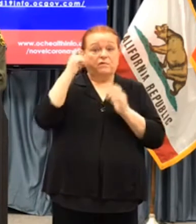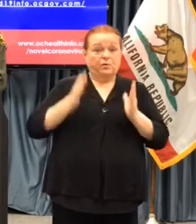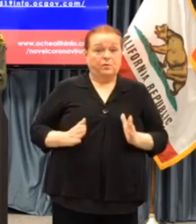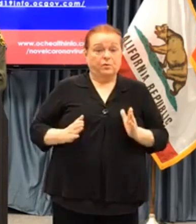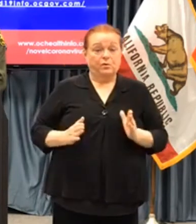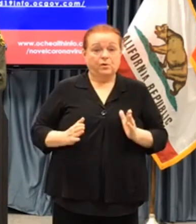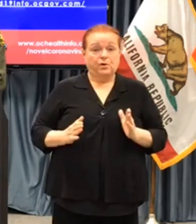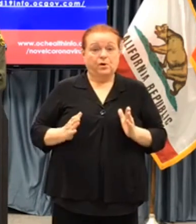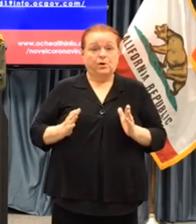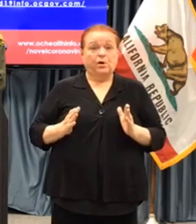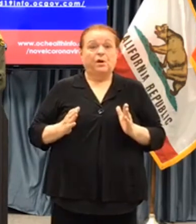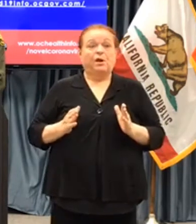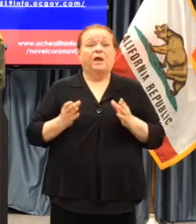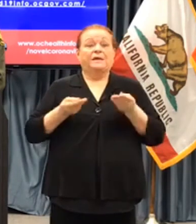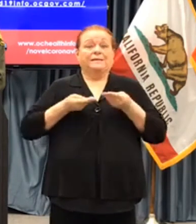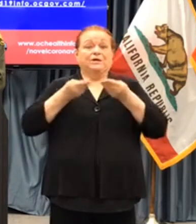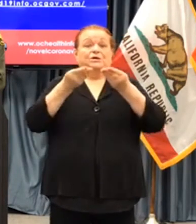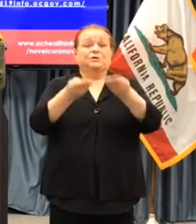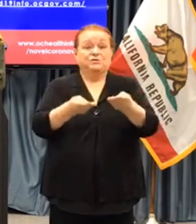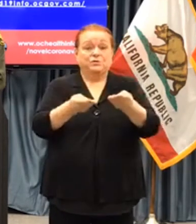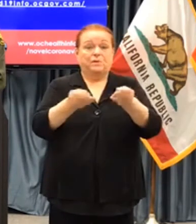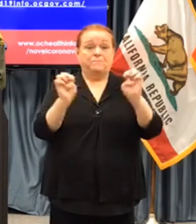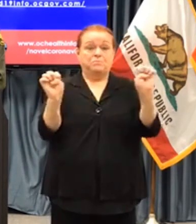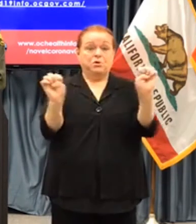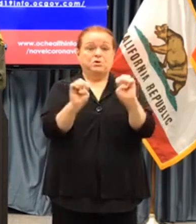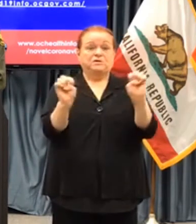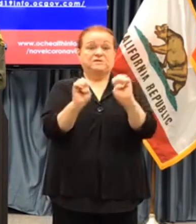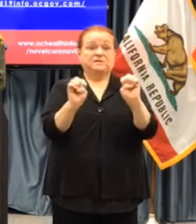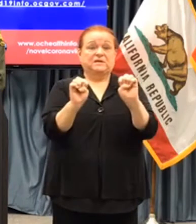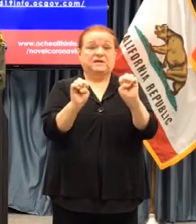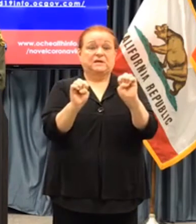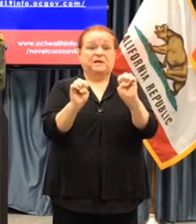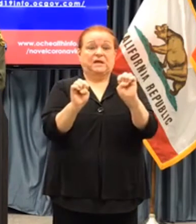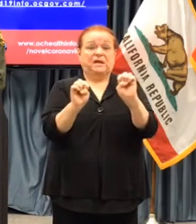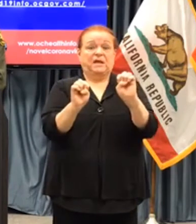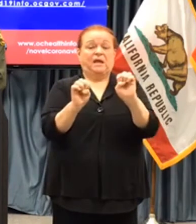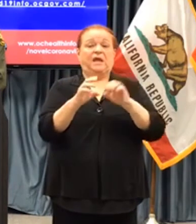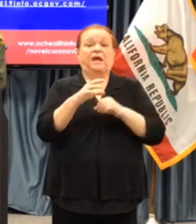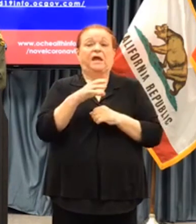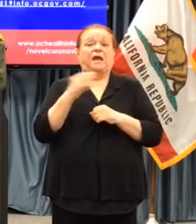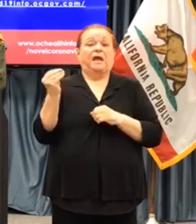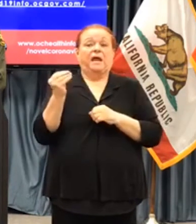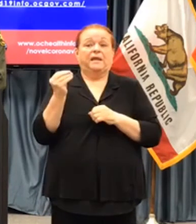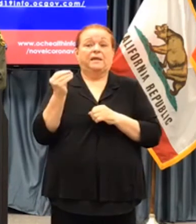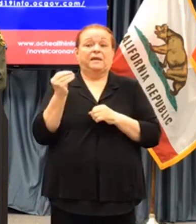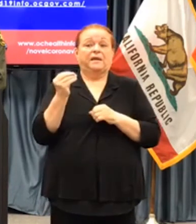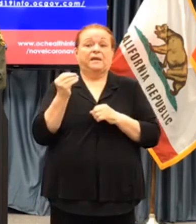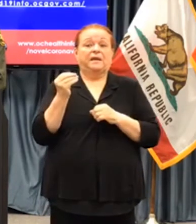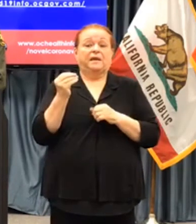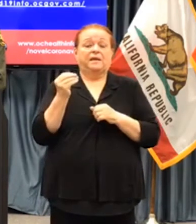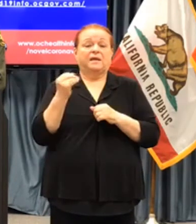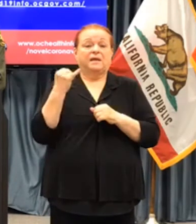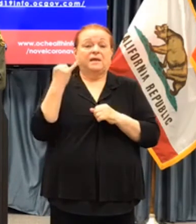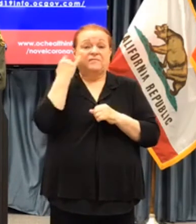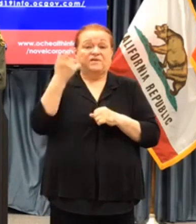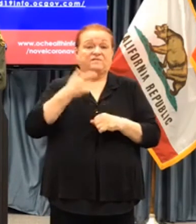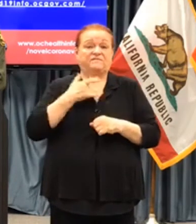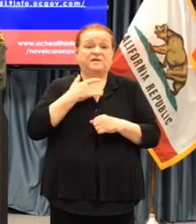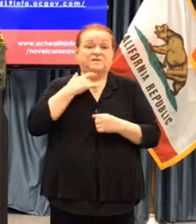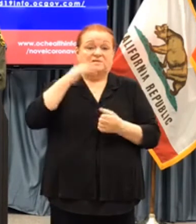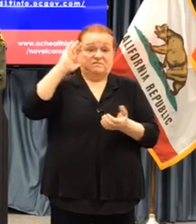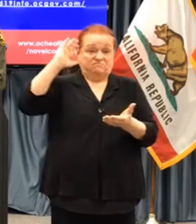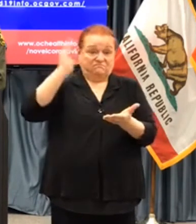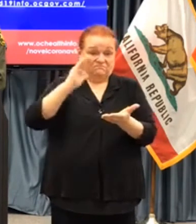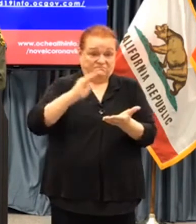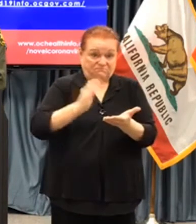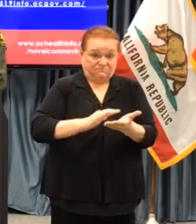to issue his emergency at some point when he feels it's been mitigated, and unless there remains a local emergency, but my guess